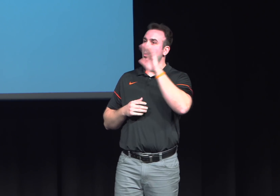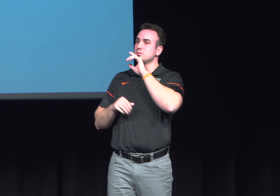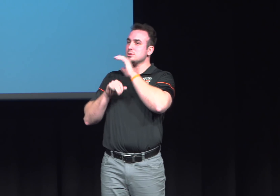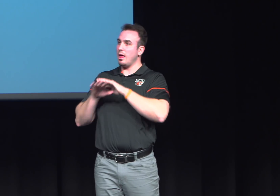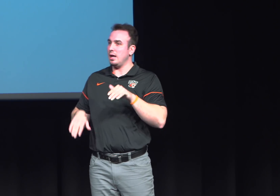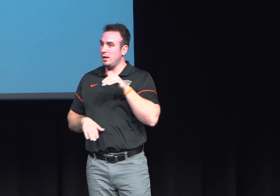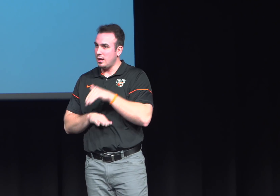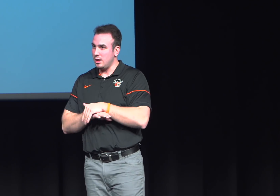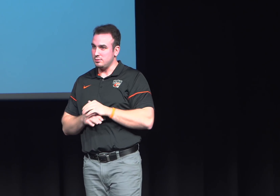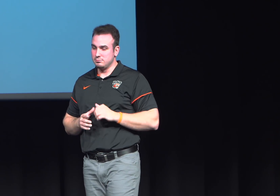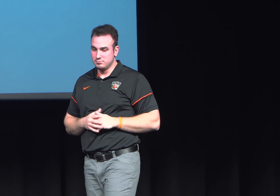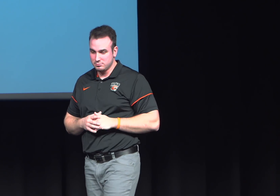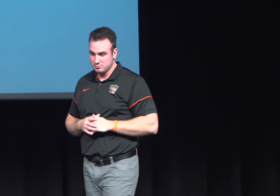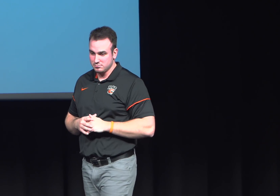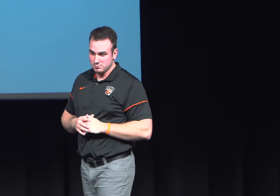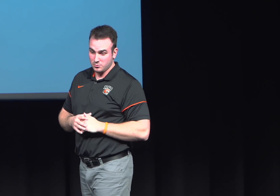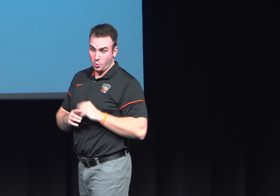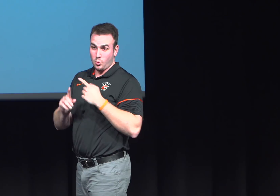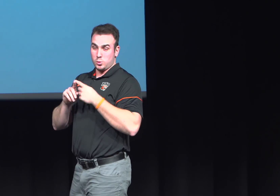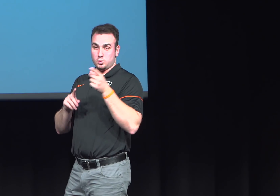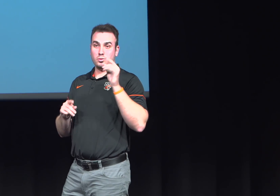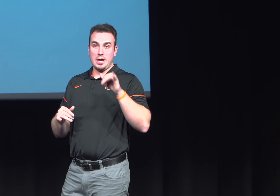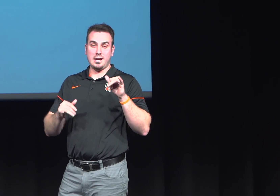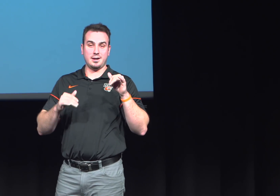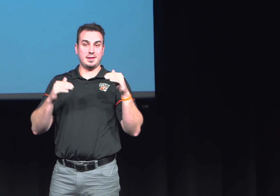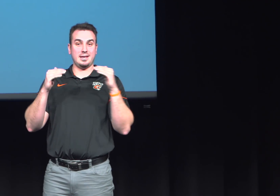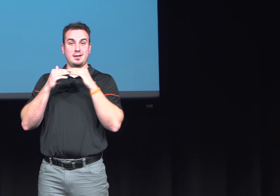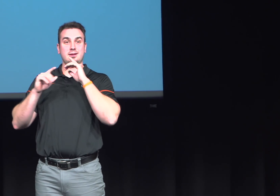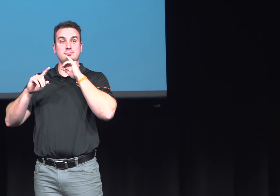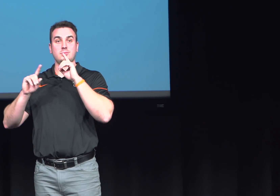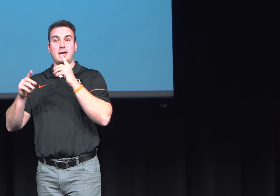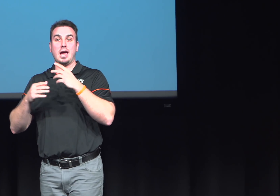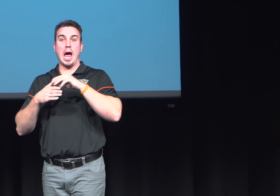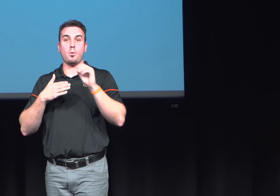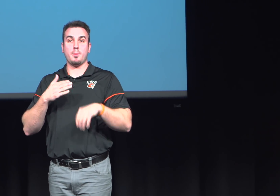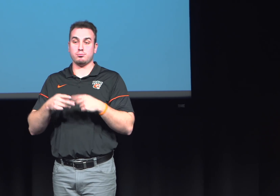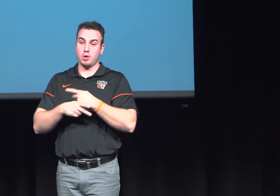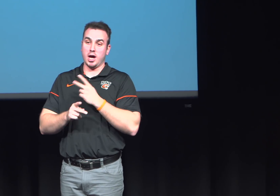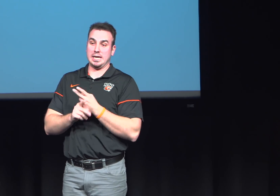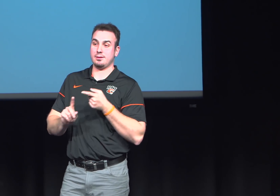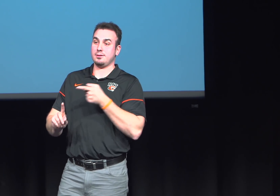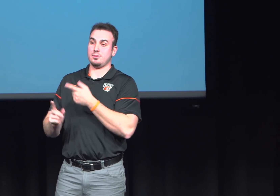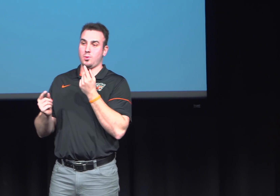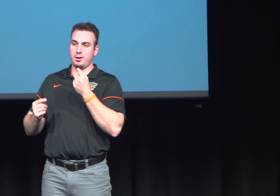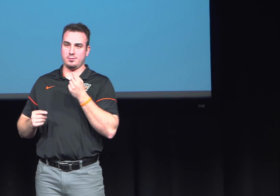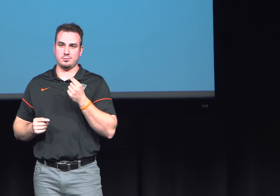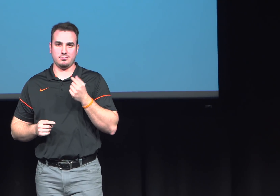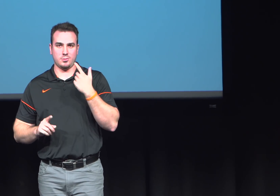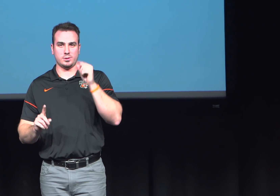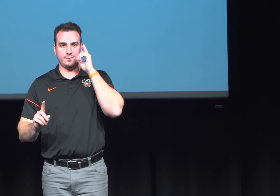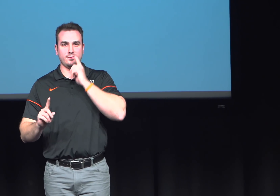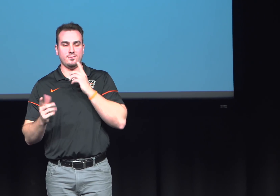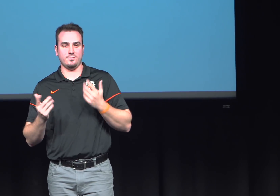Find your silent night. The outcome being that you're going to go deaf.